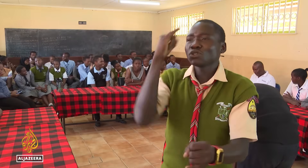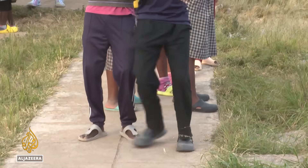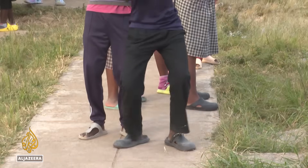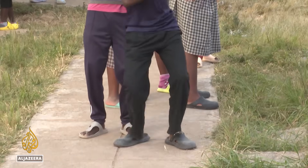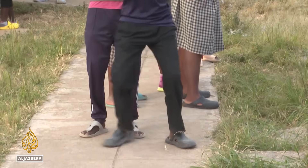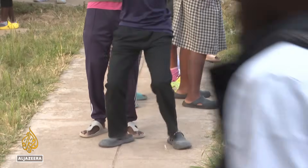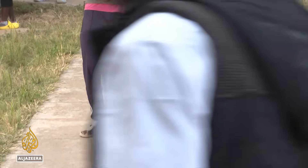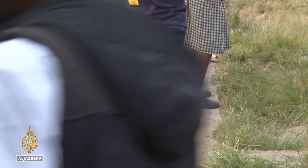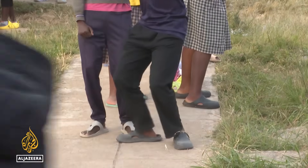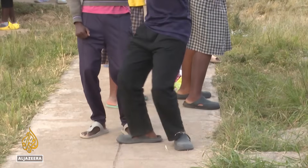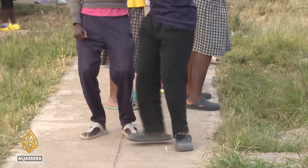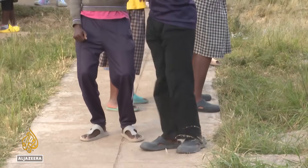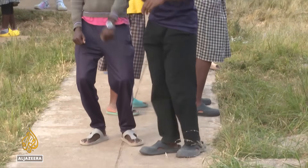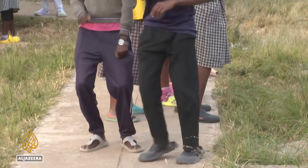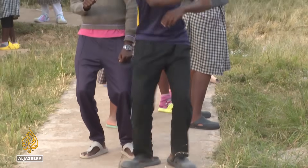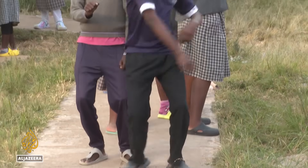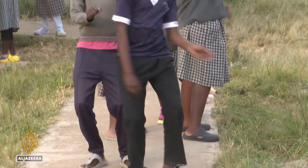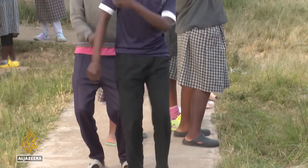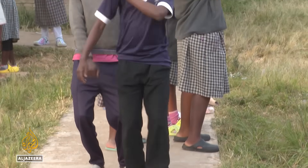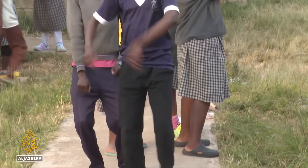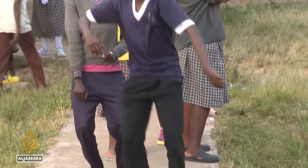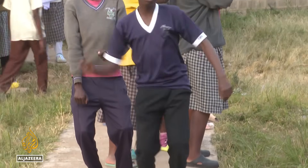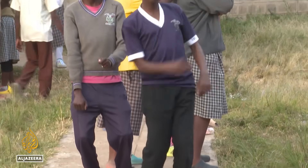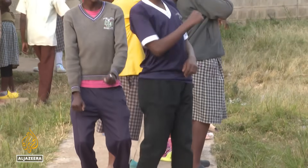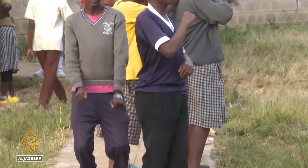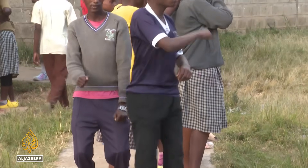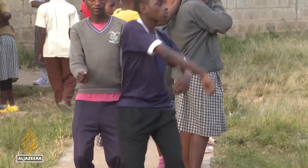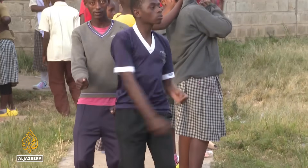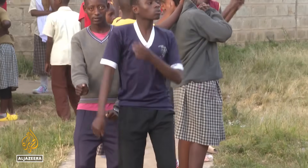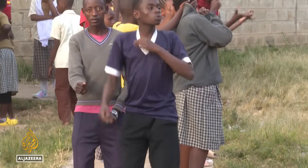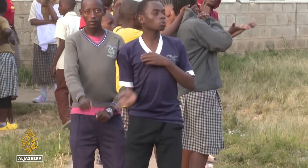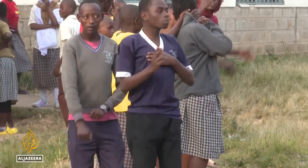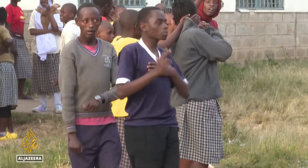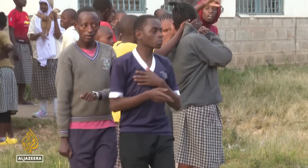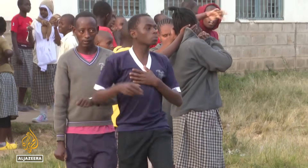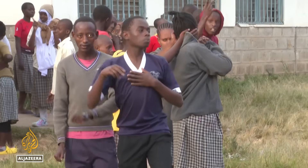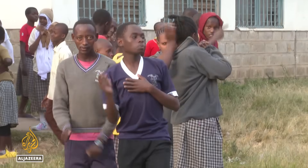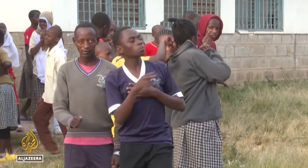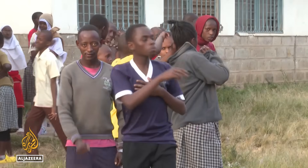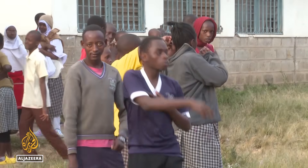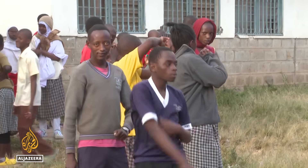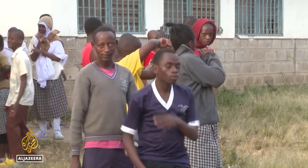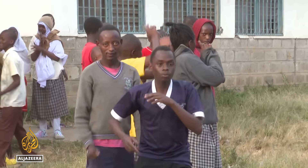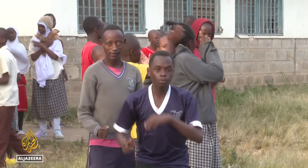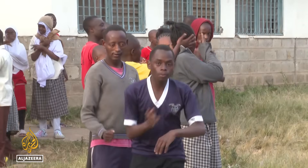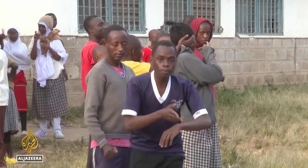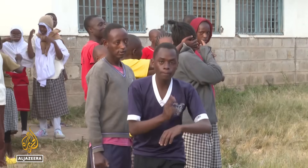The learners say subtitles have made YouTube videos more accessible, but they've never come across an application specifically